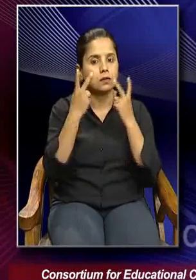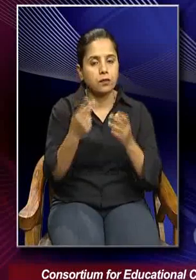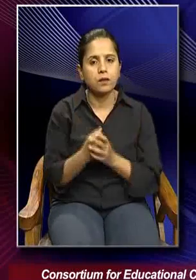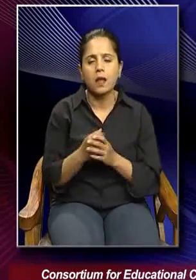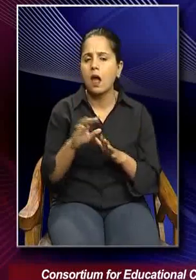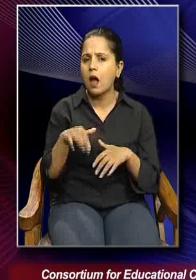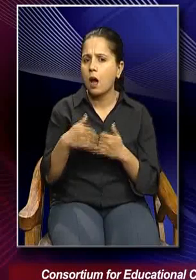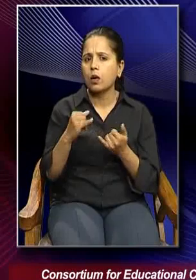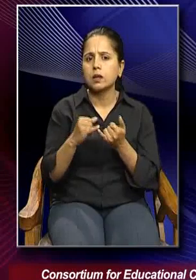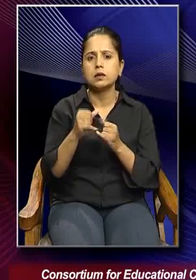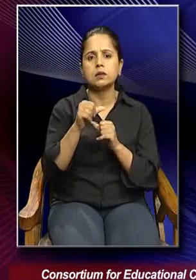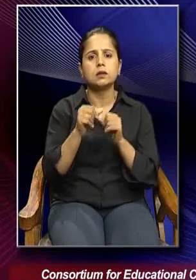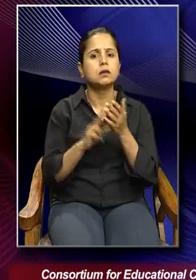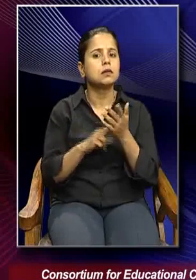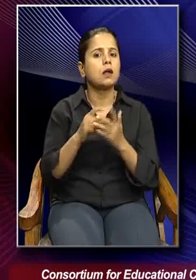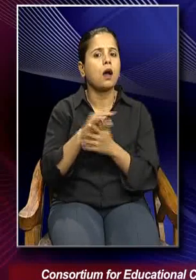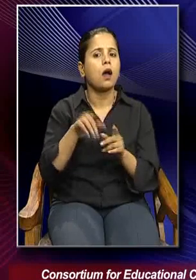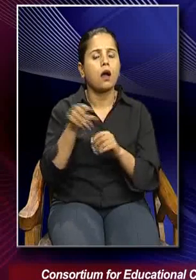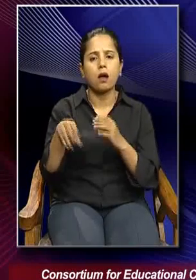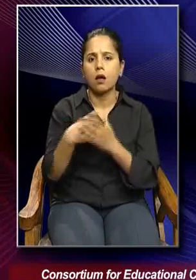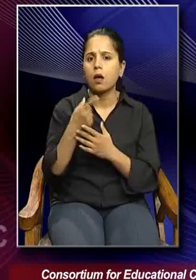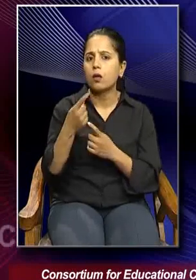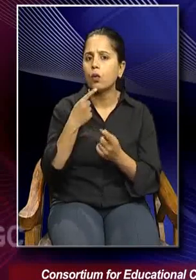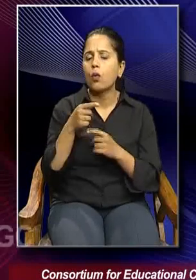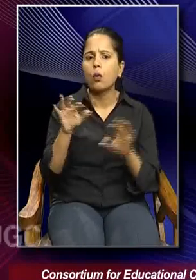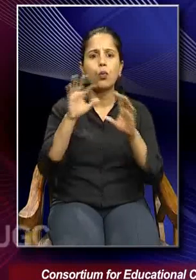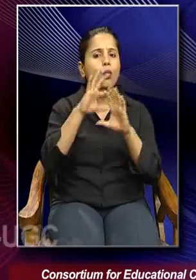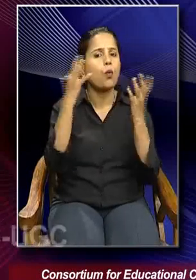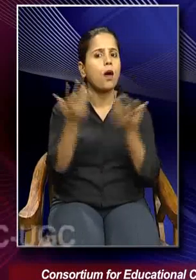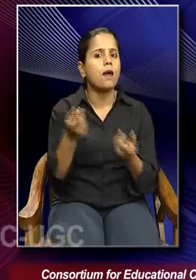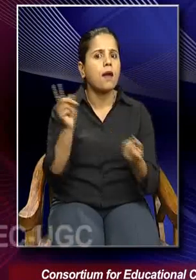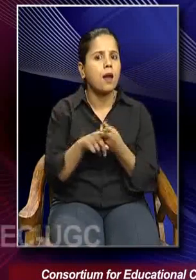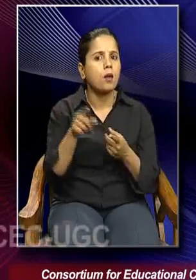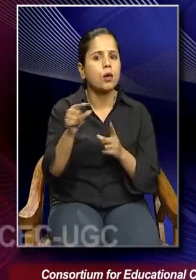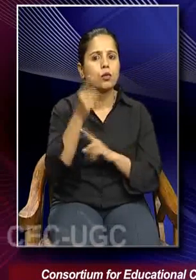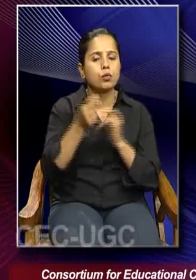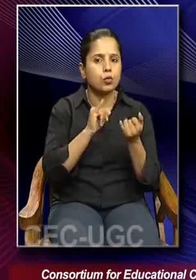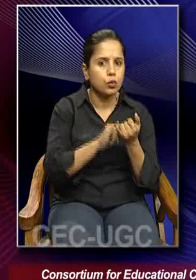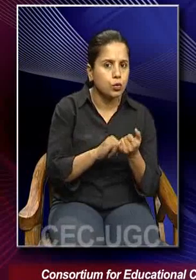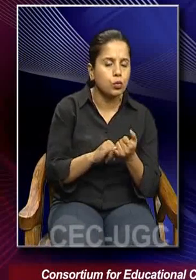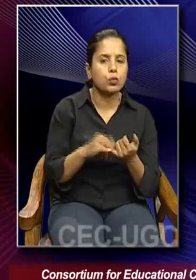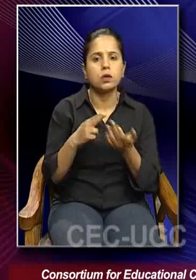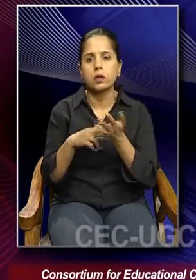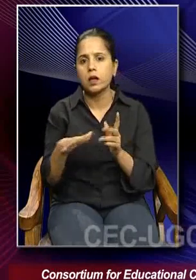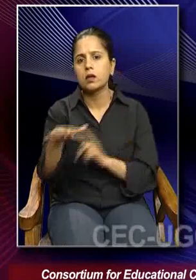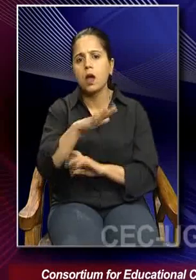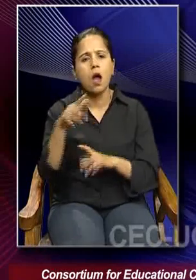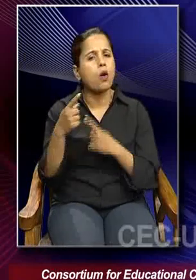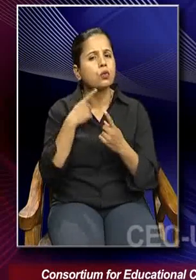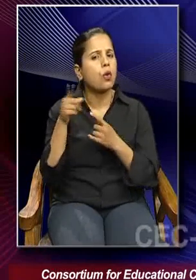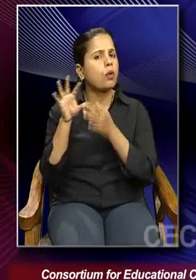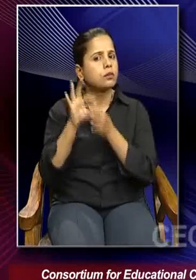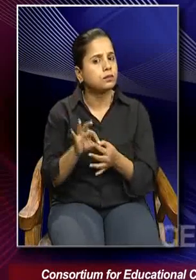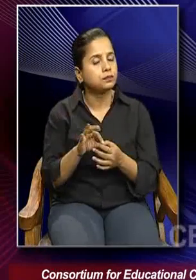how does Sāṅkhya talk about the evolution of this world in relation to Purush and Prakriti? So